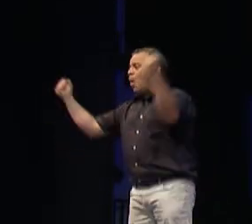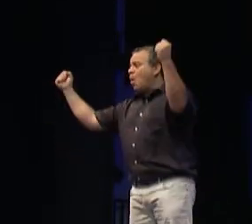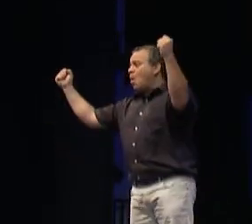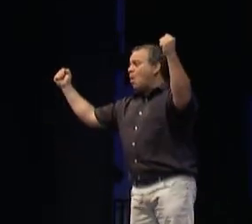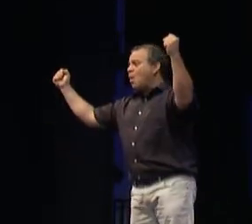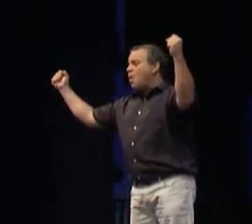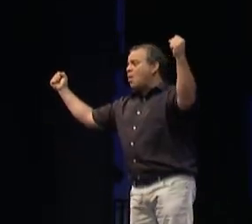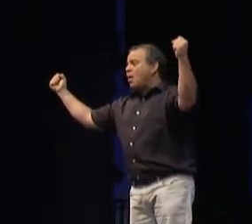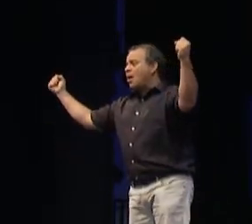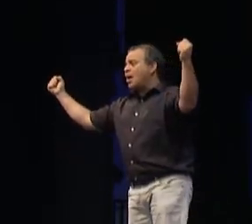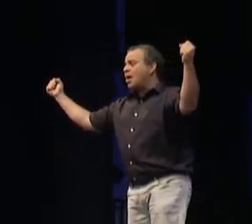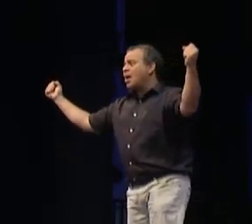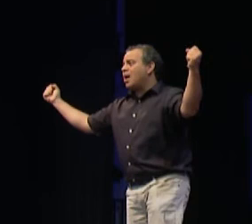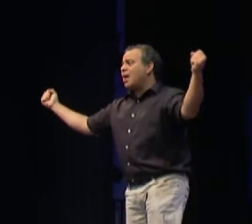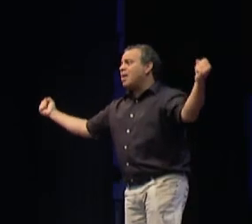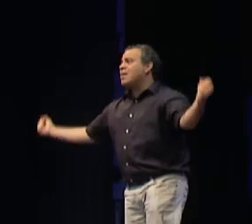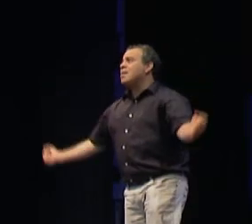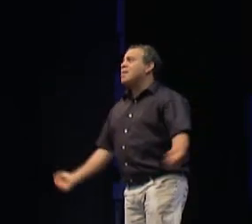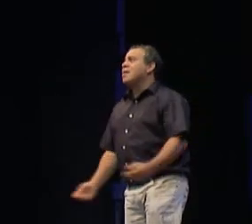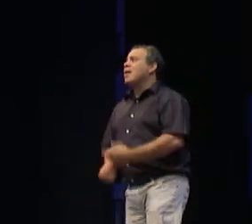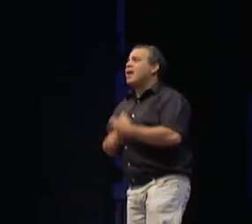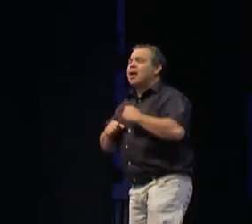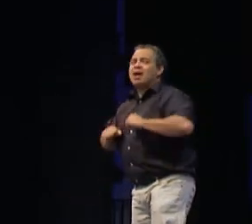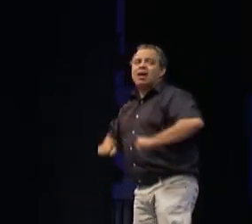For many years, we've been waiting.